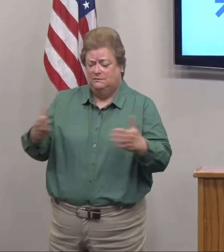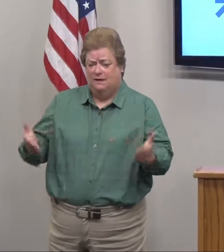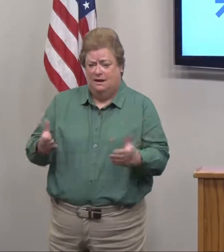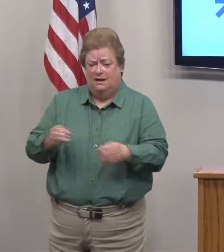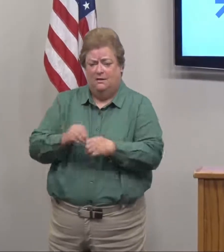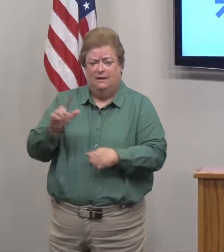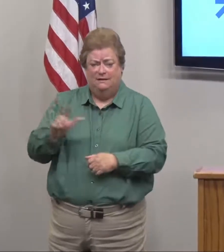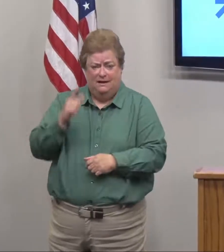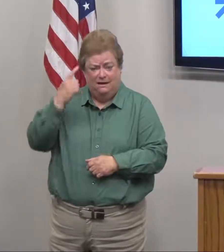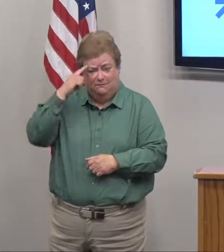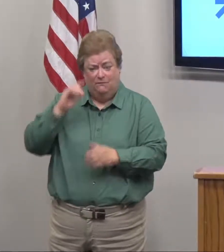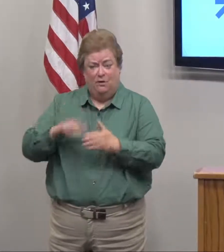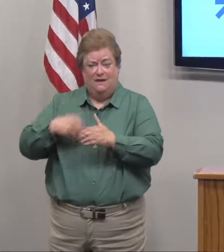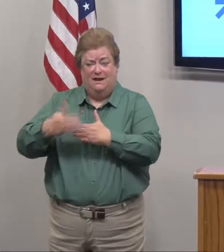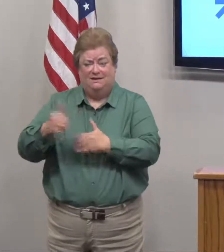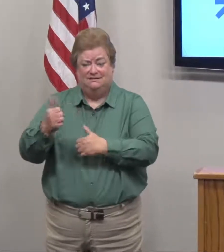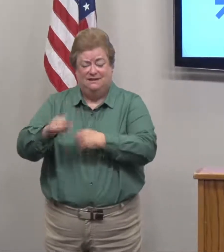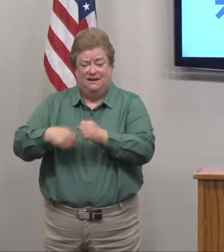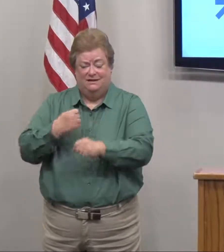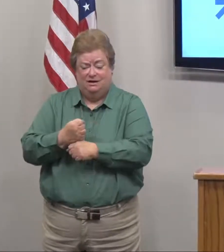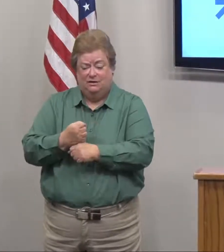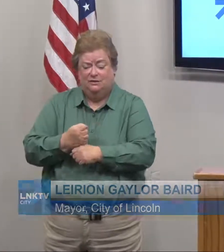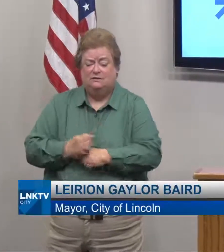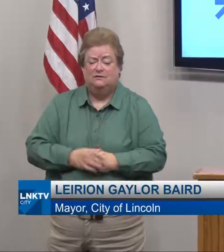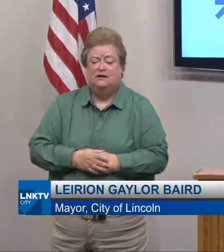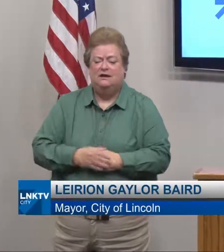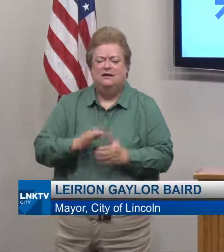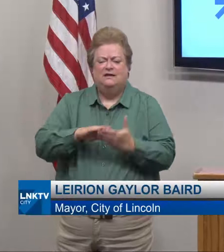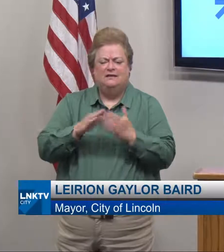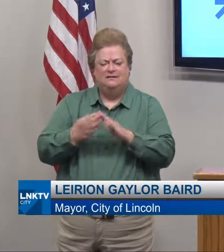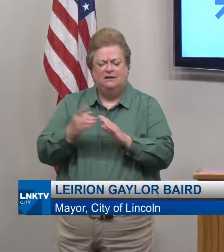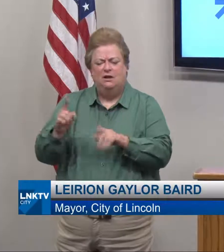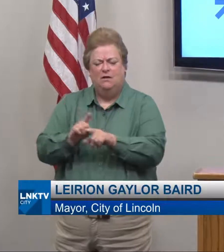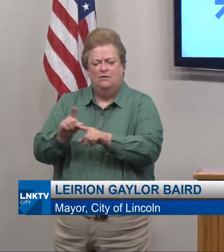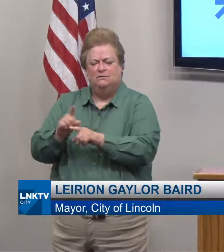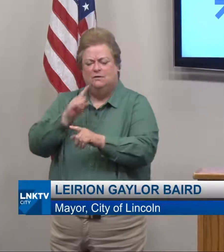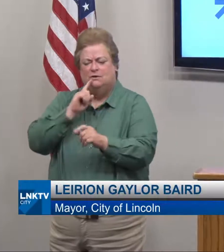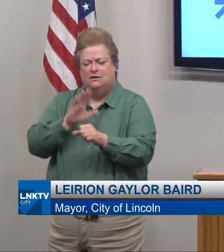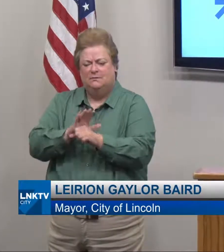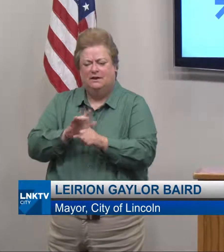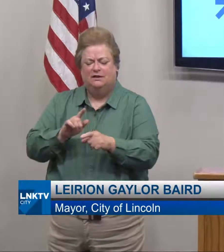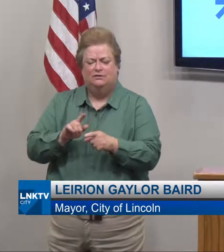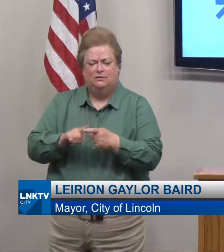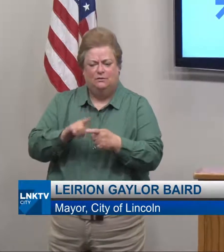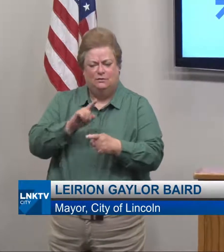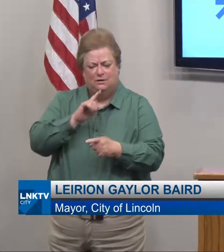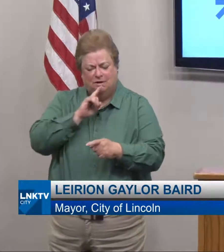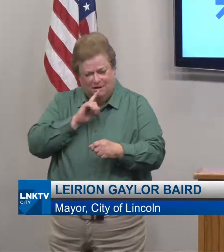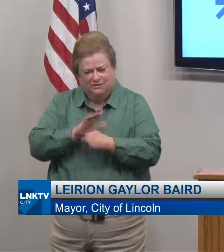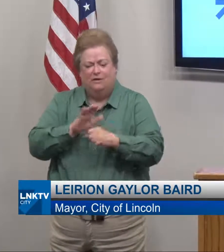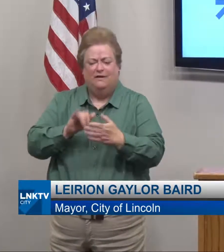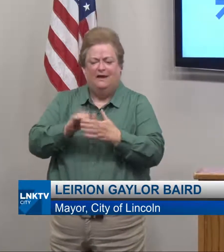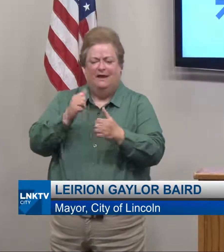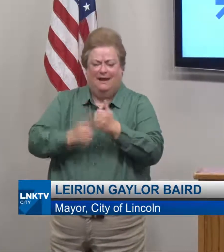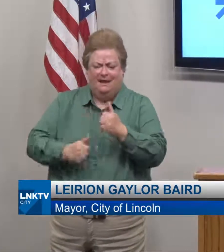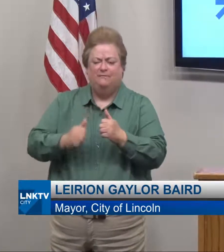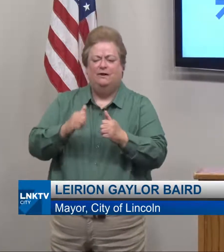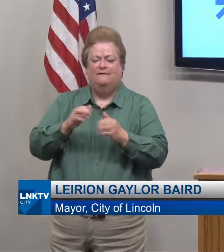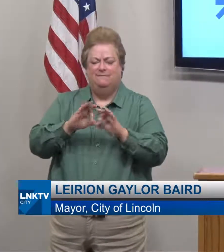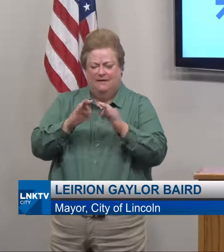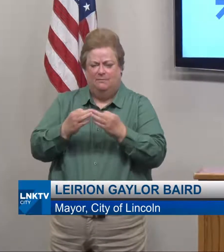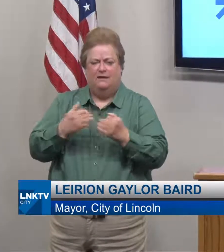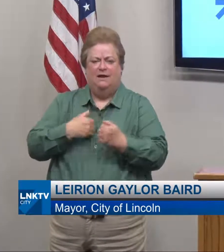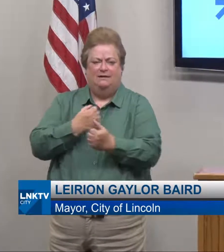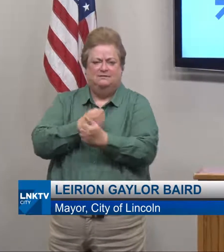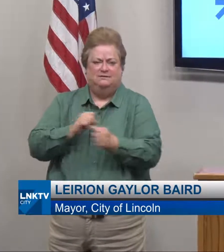years. Beyond affordability, the city is also committed to ensuring that every family in our city has a safe and healthy